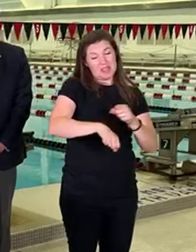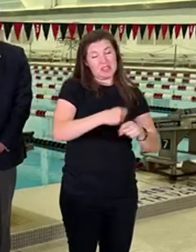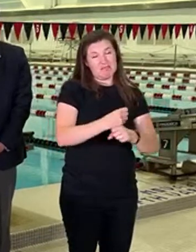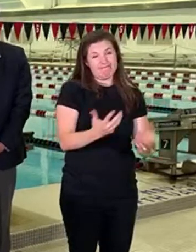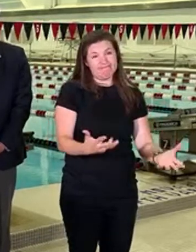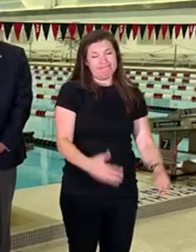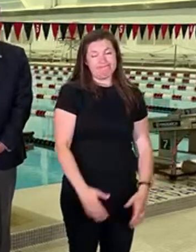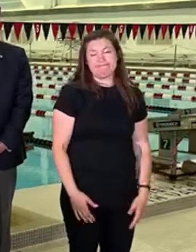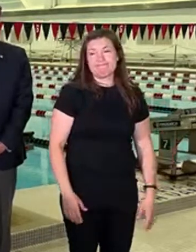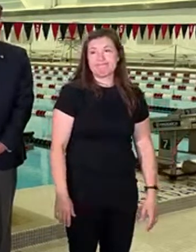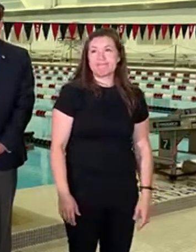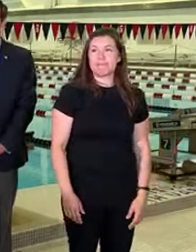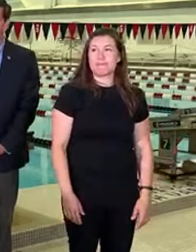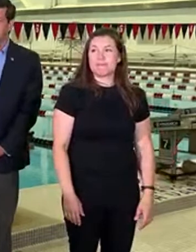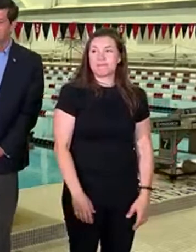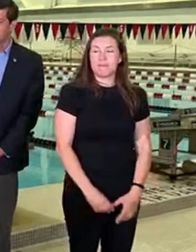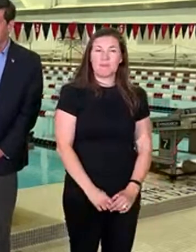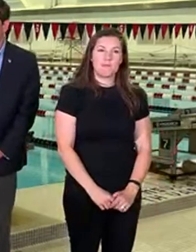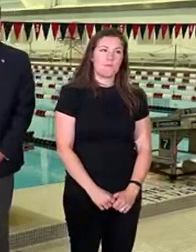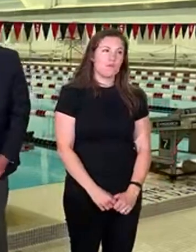year.